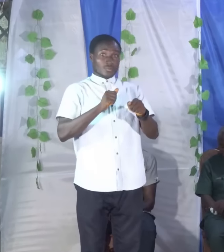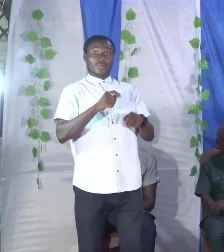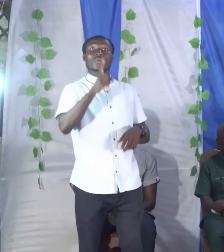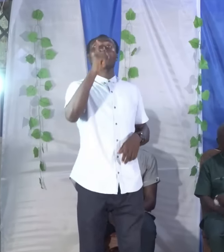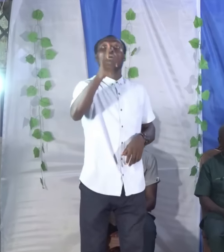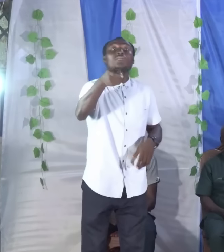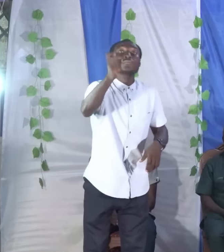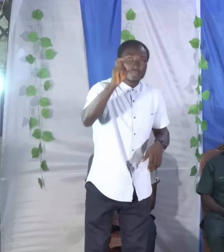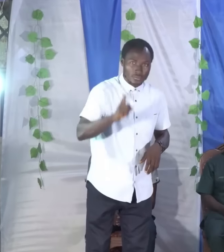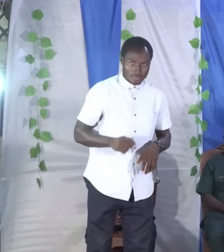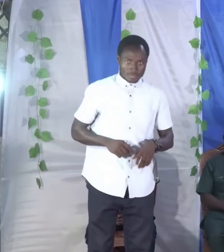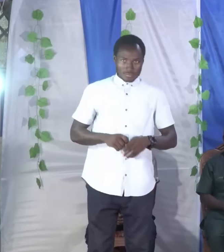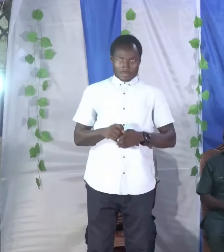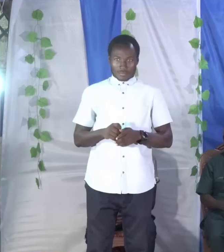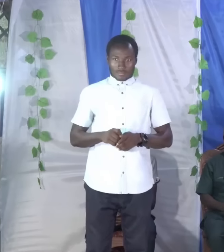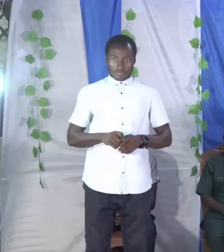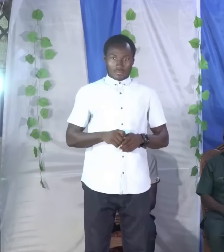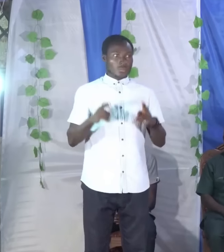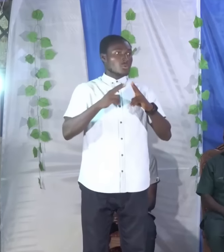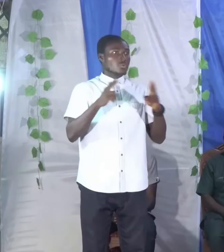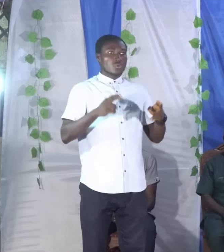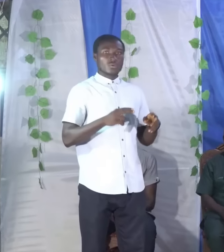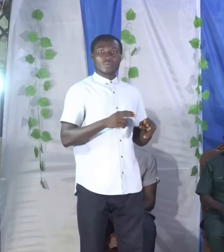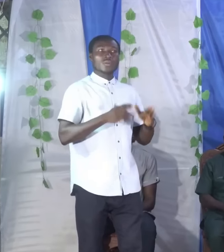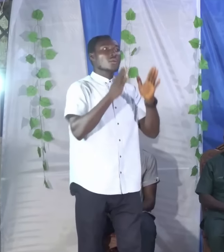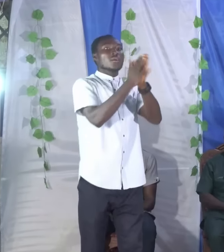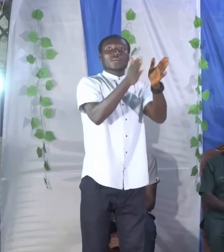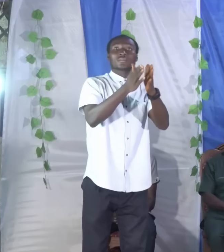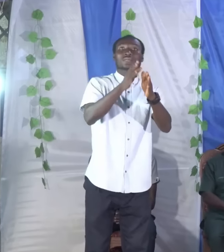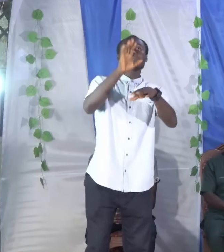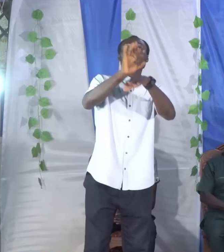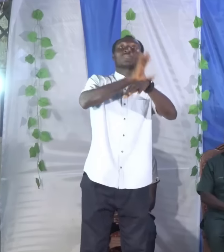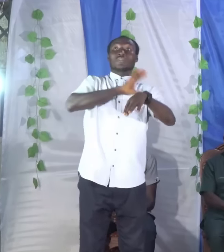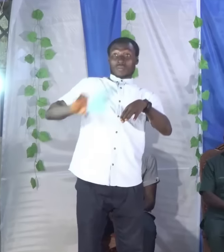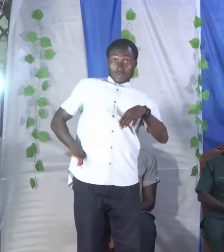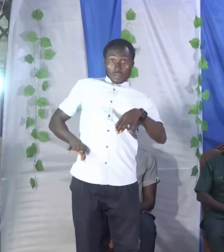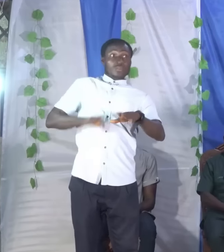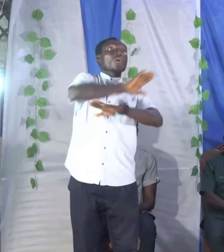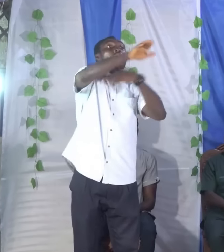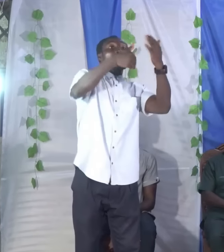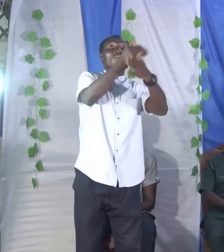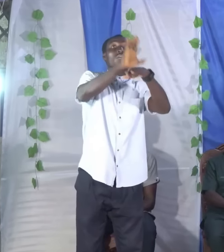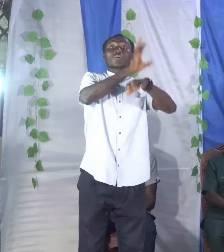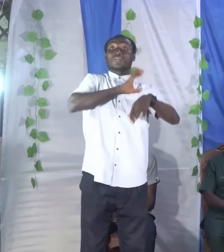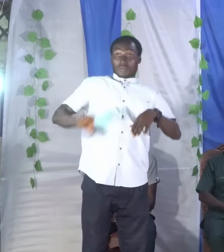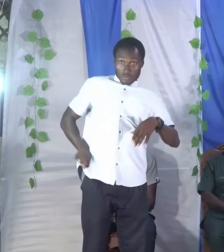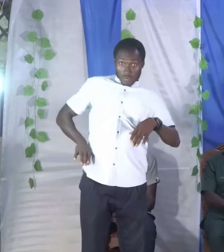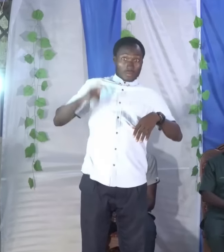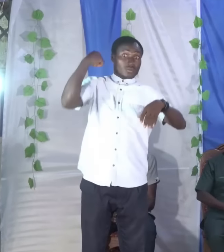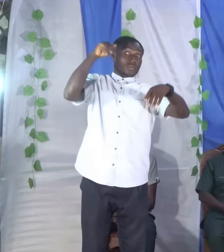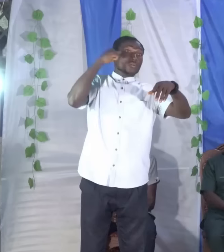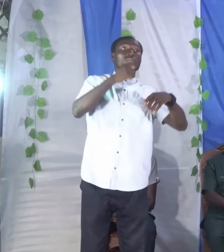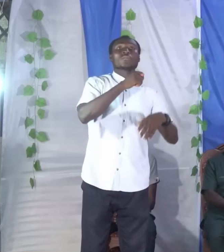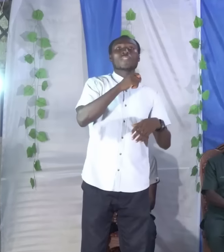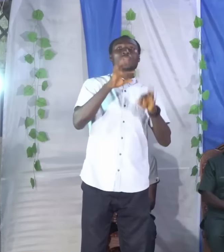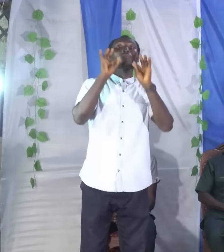wo takrade area ni nyina se preacher bia chro akunafo ni na bagye entoma ko weba omye 20 ya sama na wem ye se ya sama